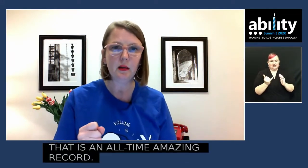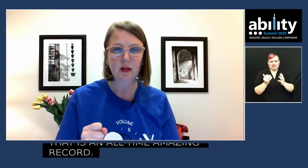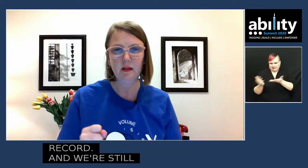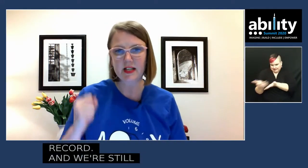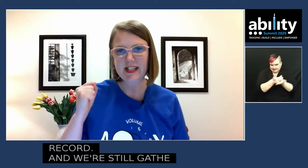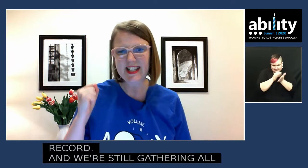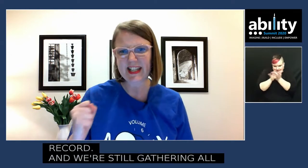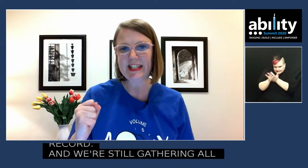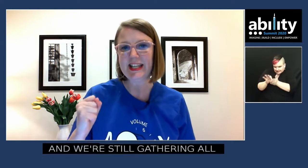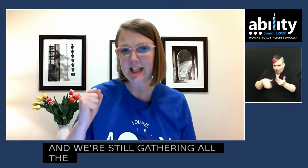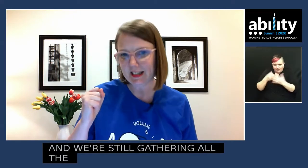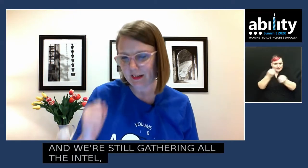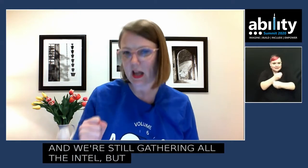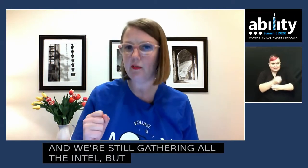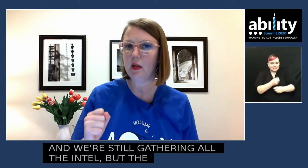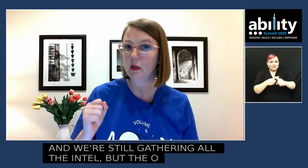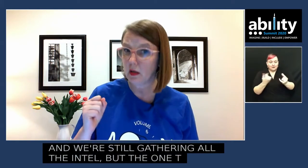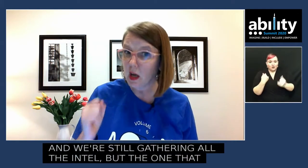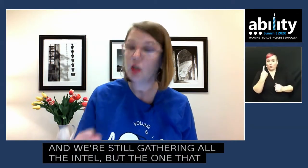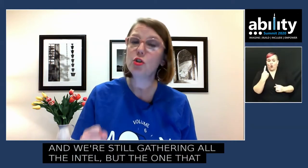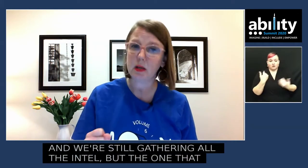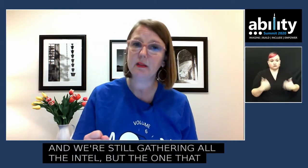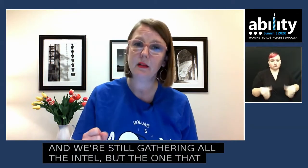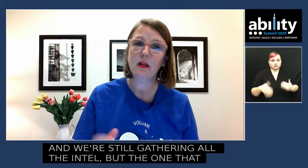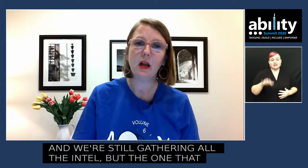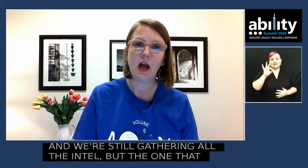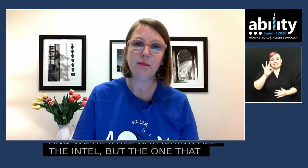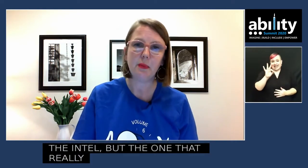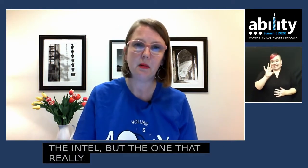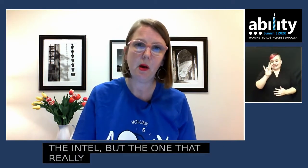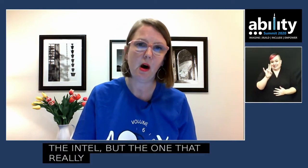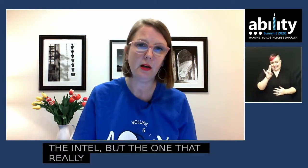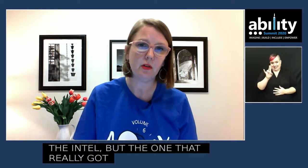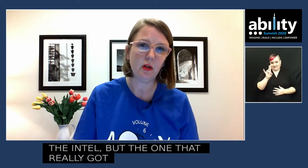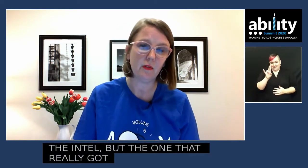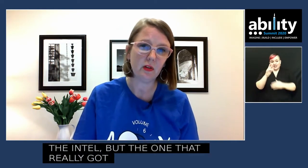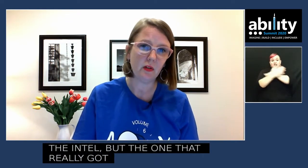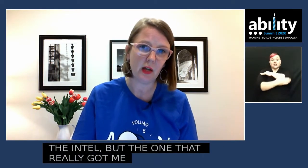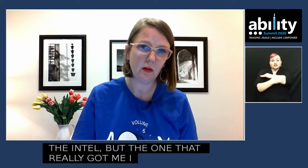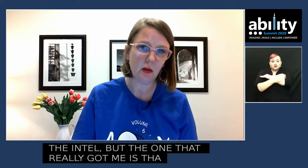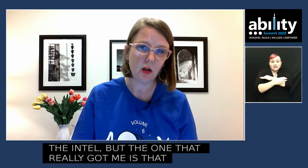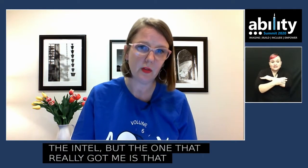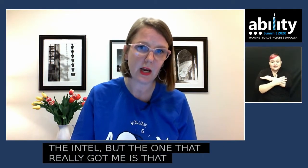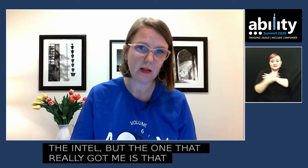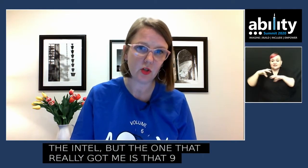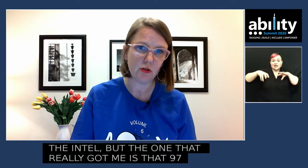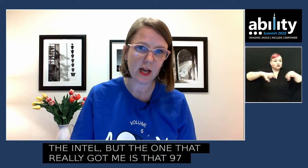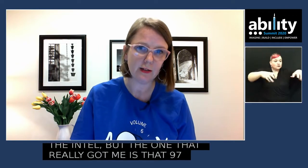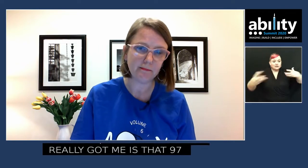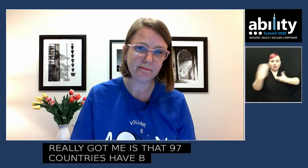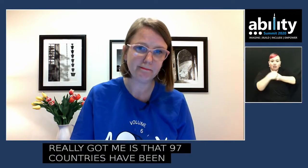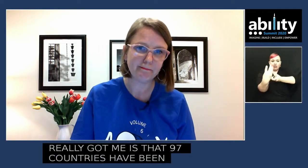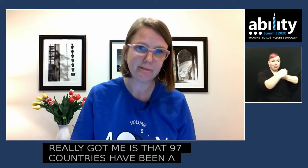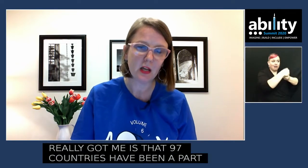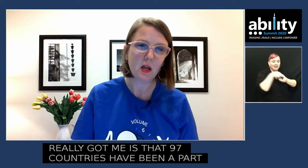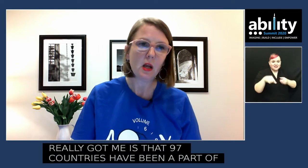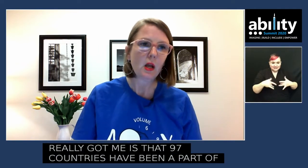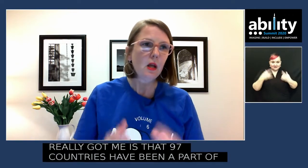got me is that 97 countries have been a part of this event over the last 2